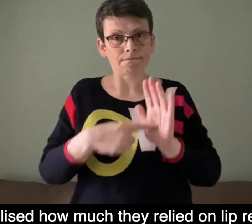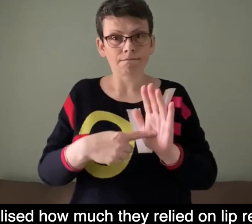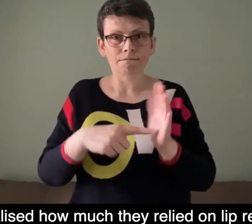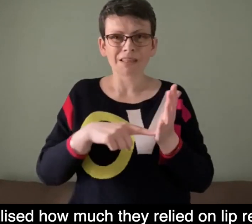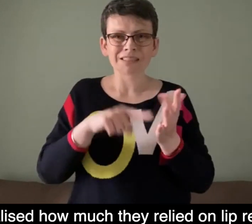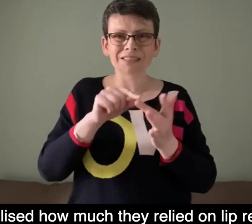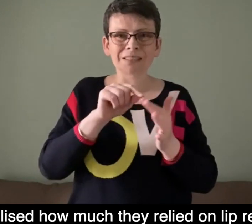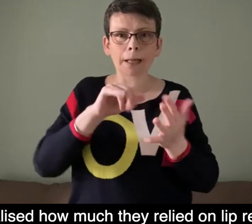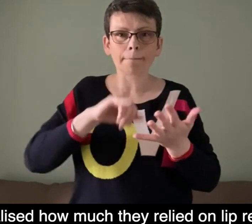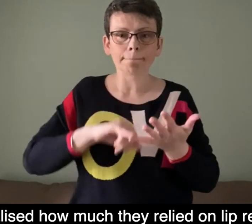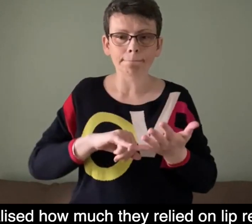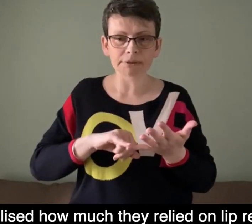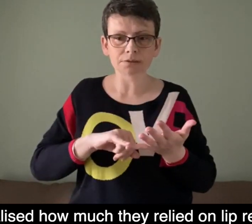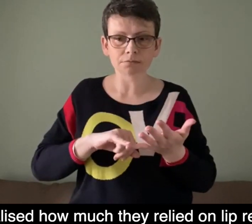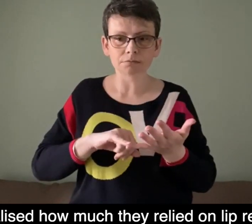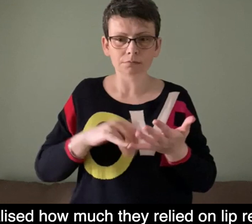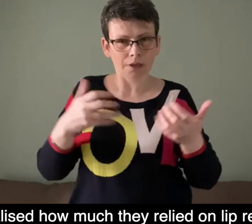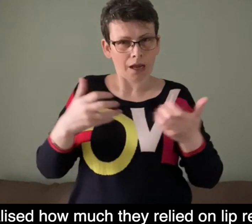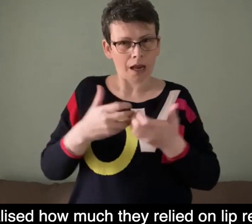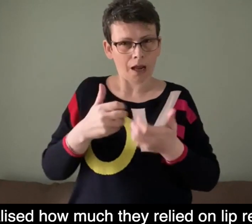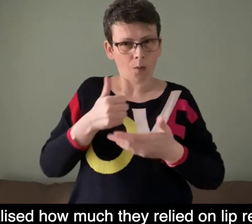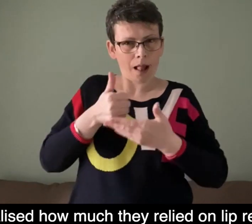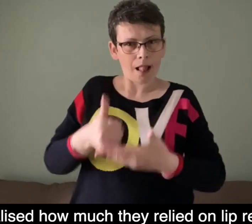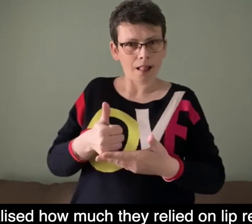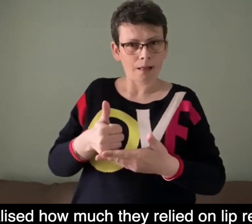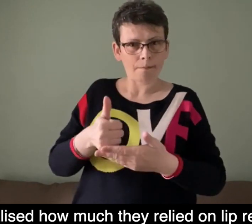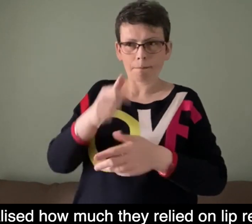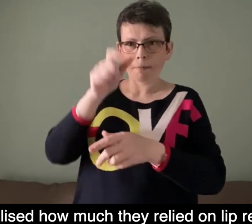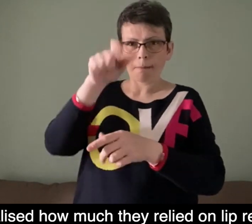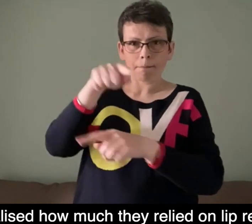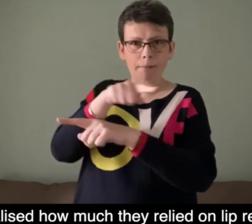So here's how you can help people who lip read.